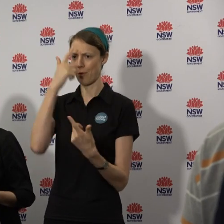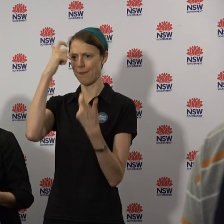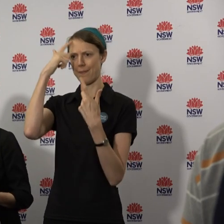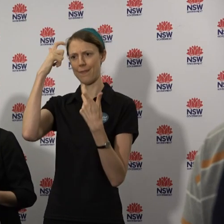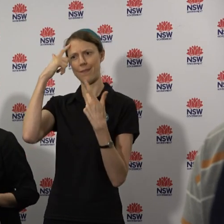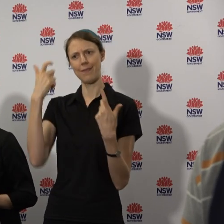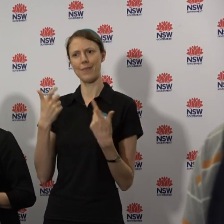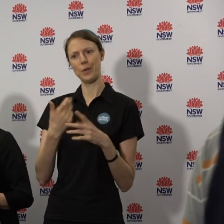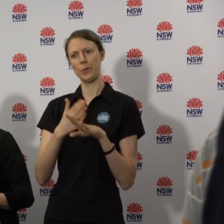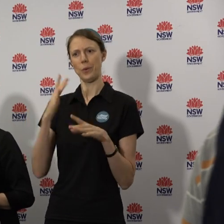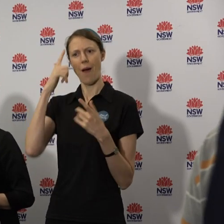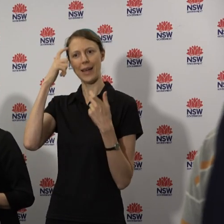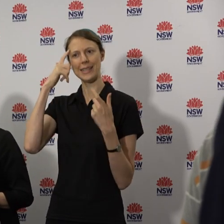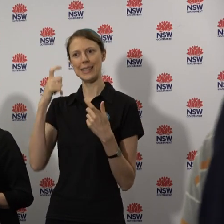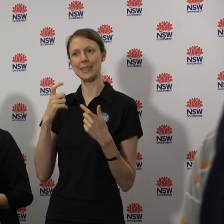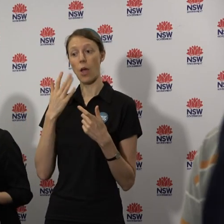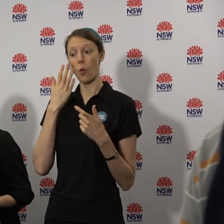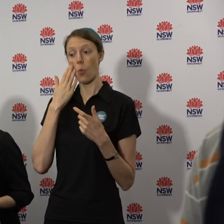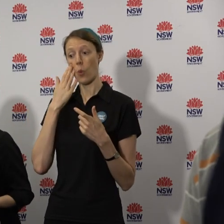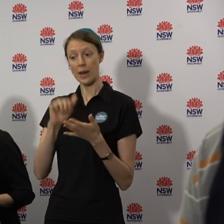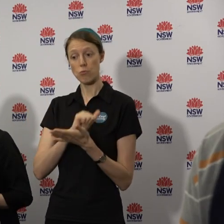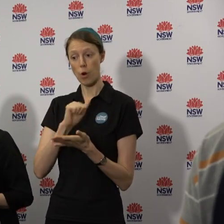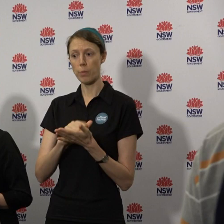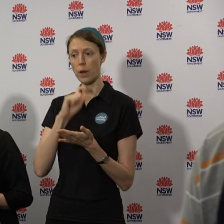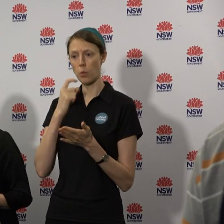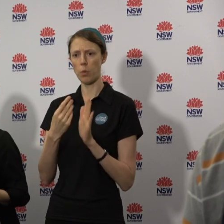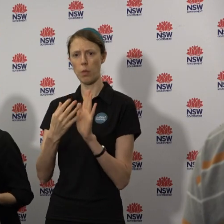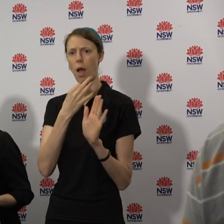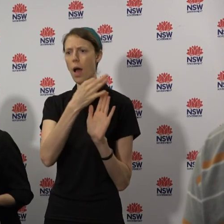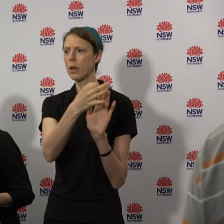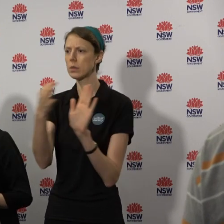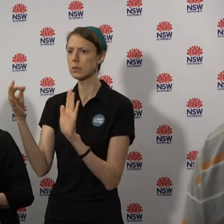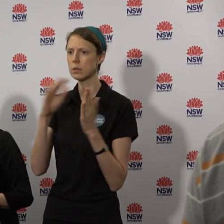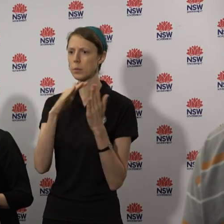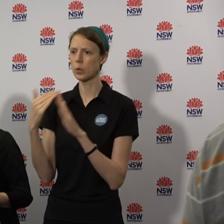appropriate, we take things to the community, but on other instances where we don't need to